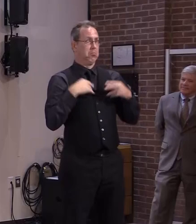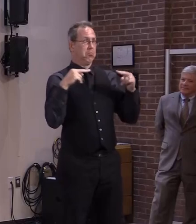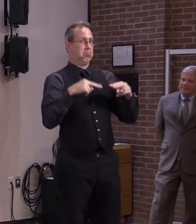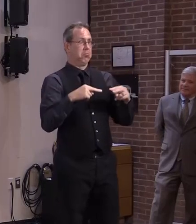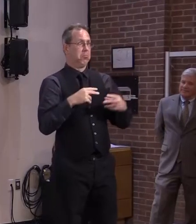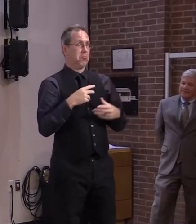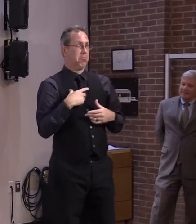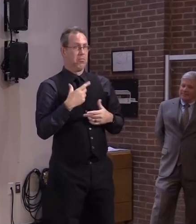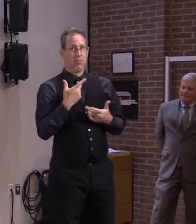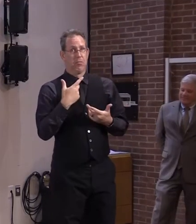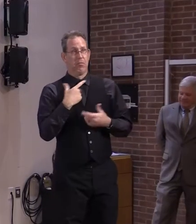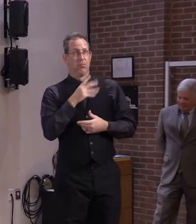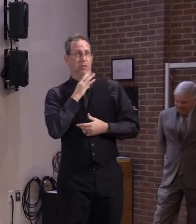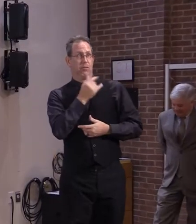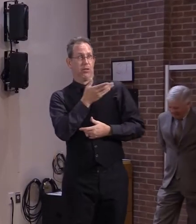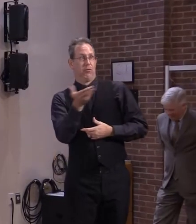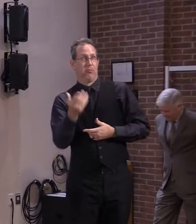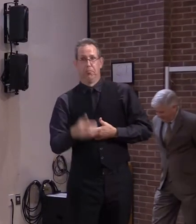Levine?